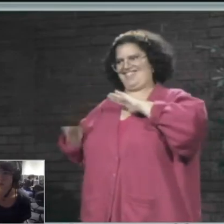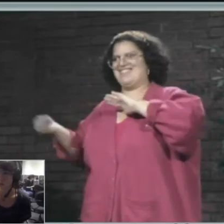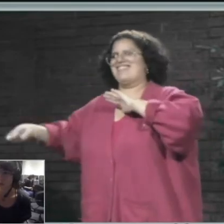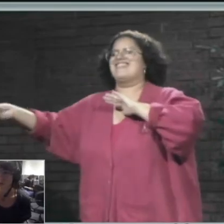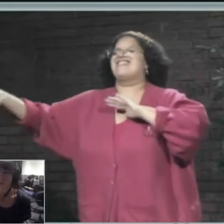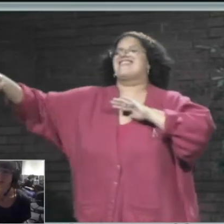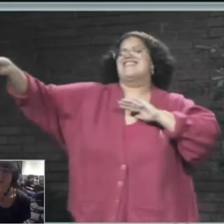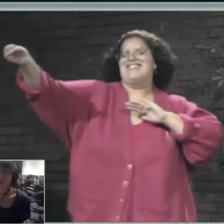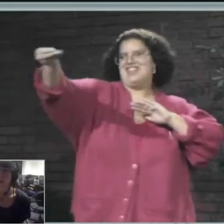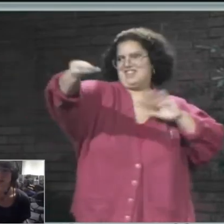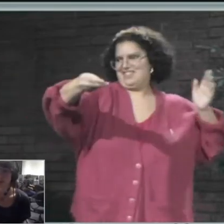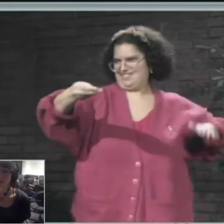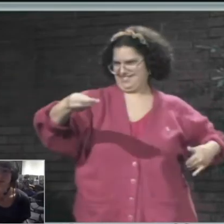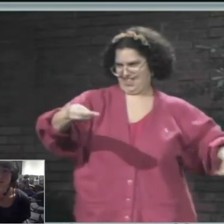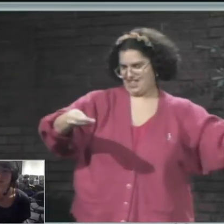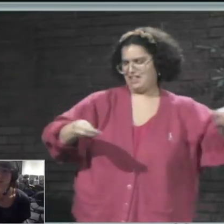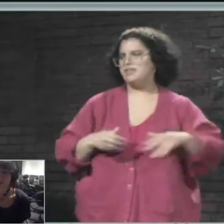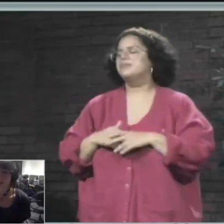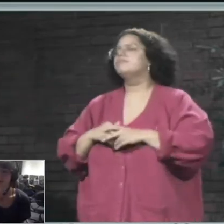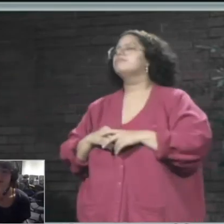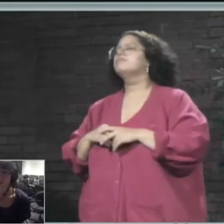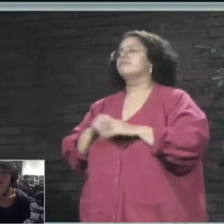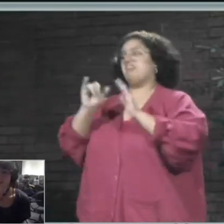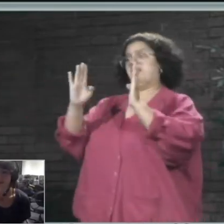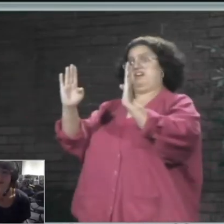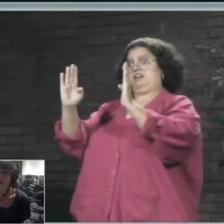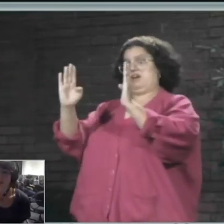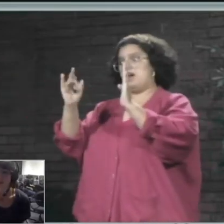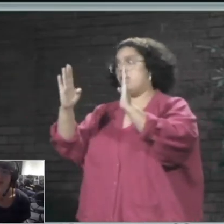with you, but it's just a warning. You can still pass it on to other people.